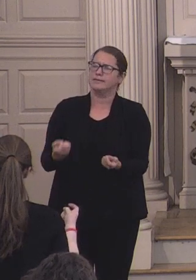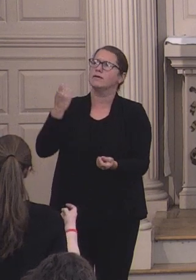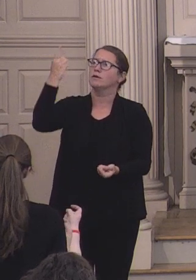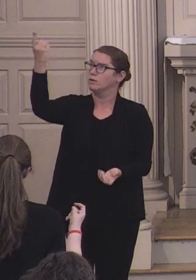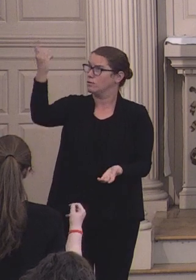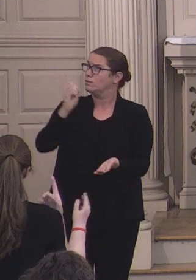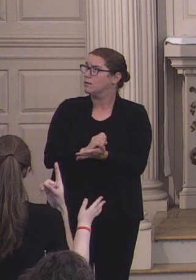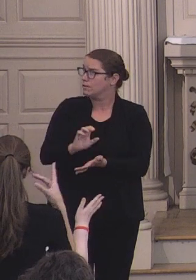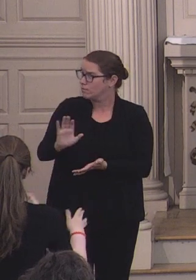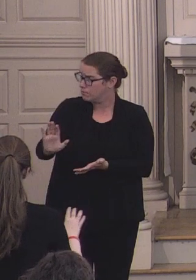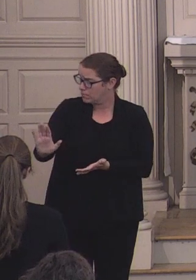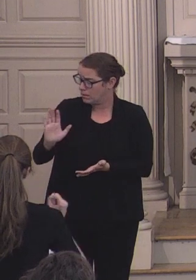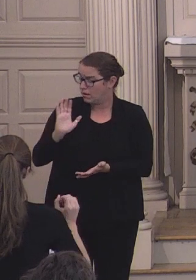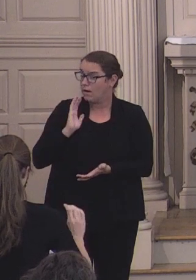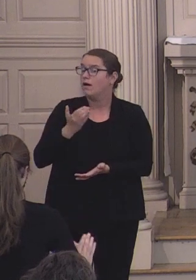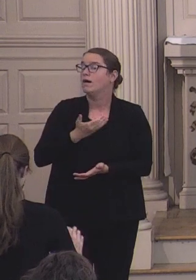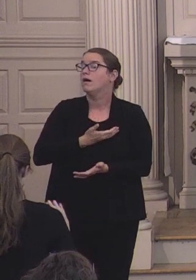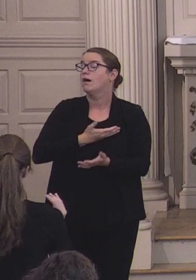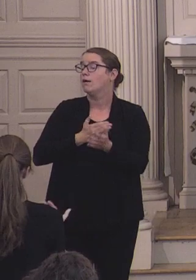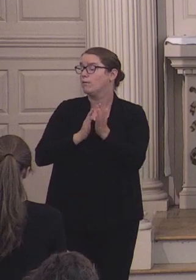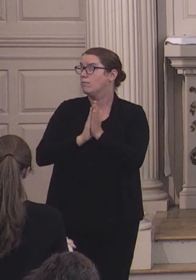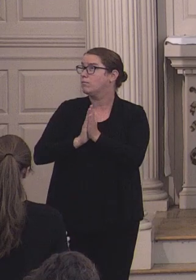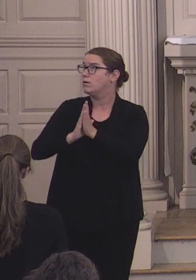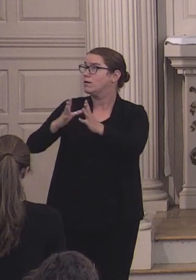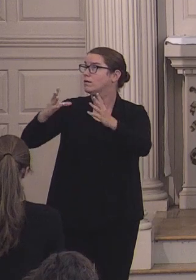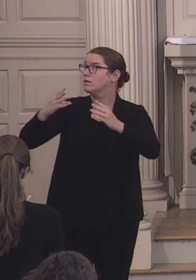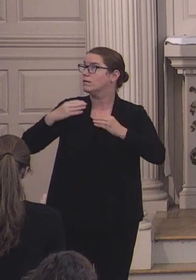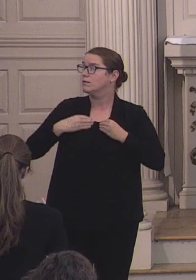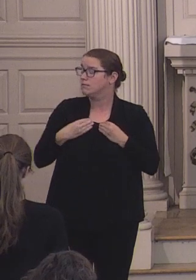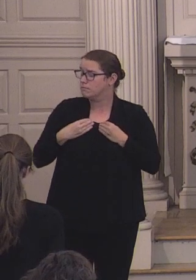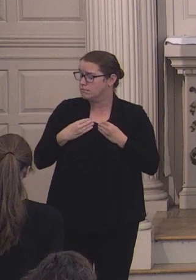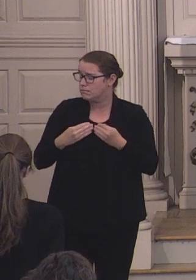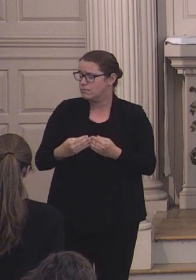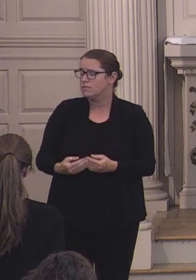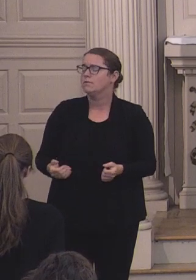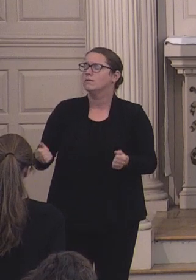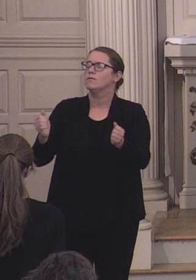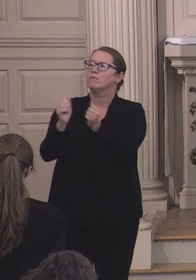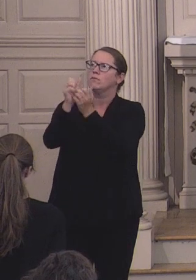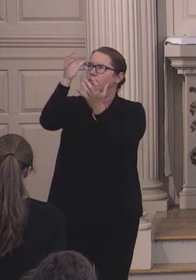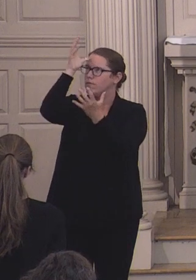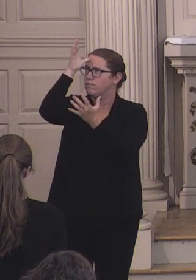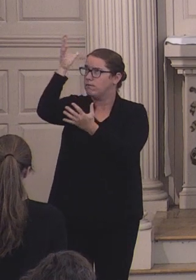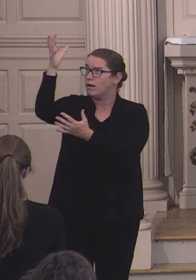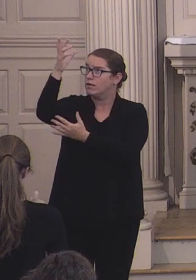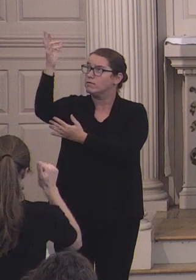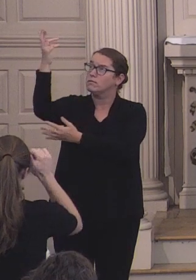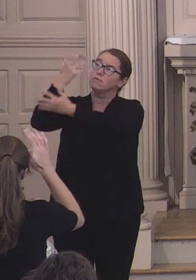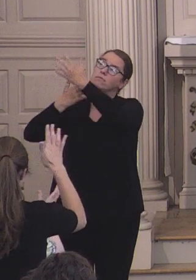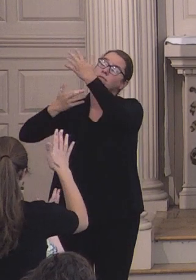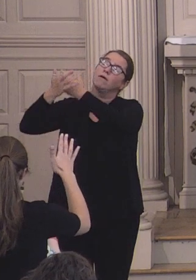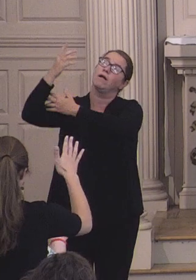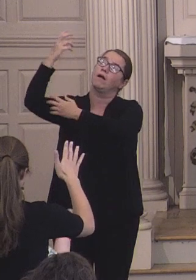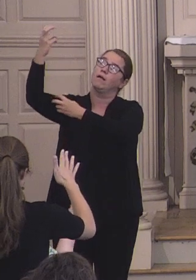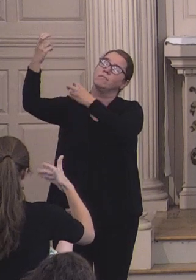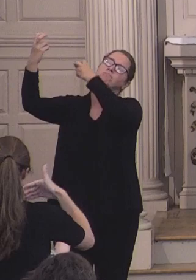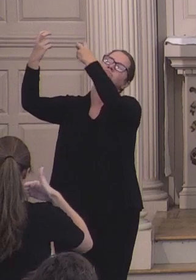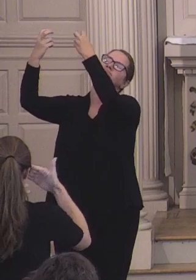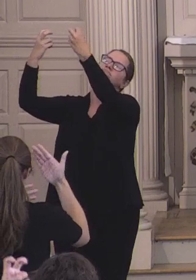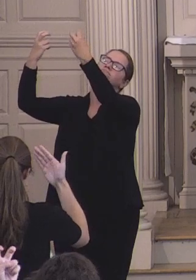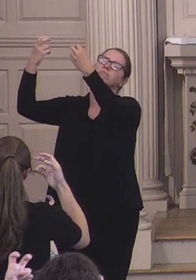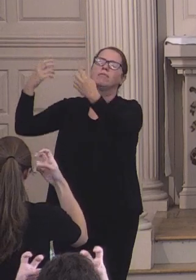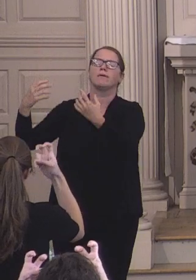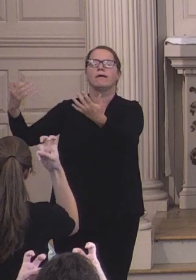of the world. Receive our prayer. You are seated at the right hand of